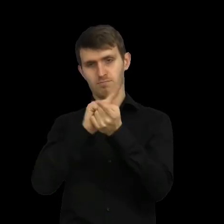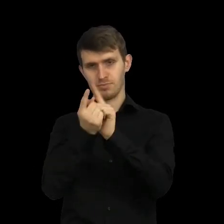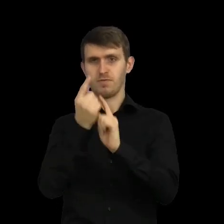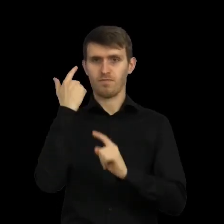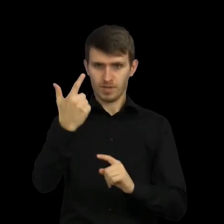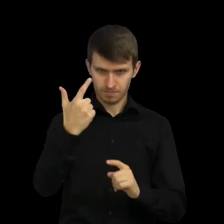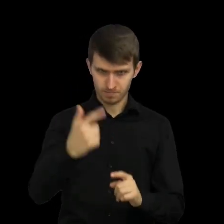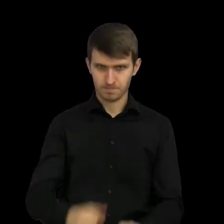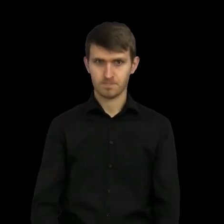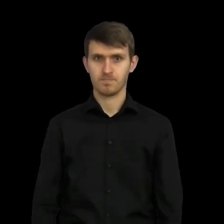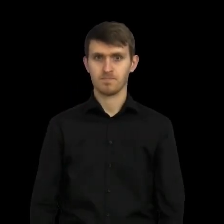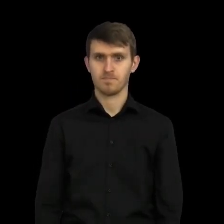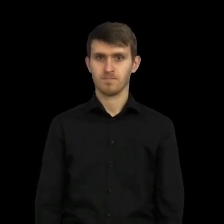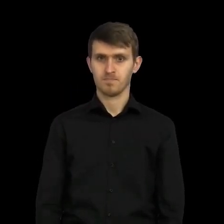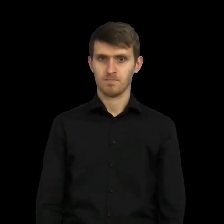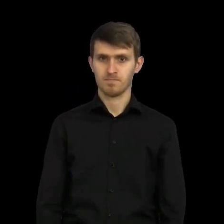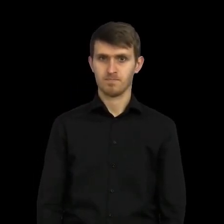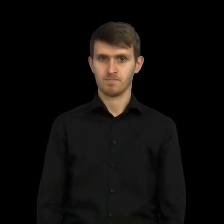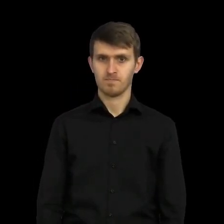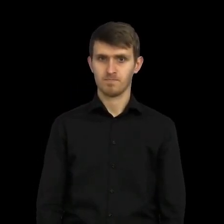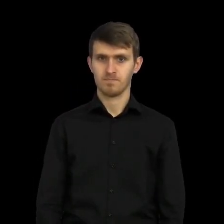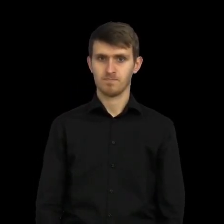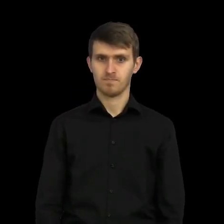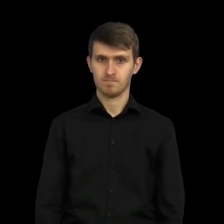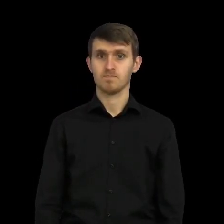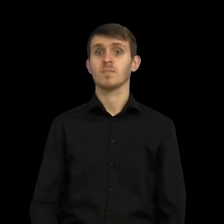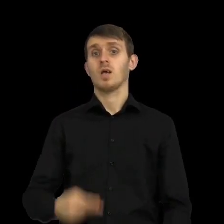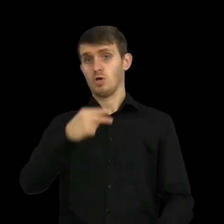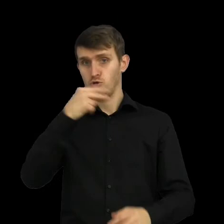is 2. Minus 7 times 2